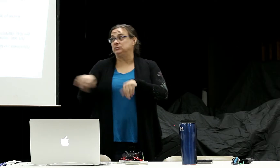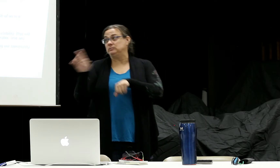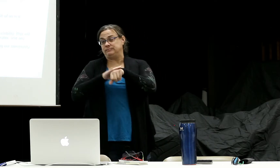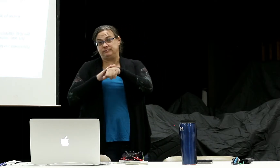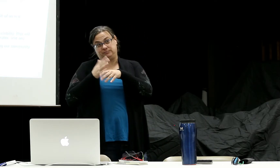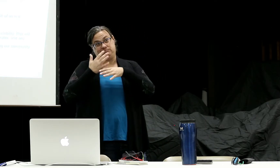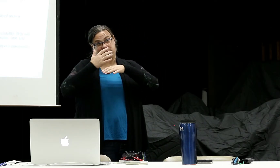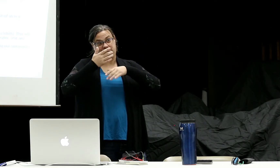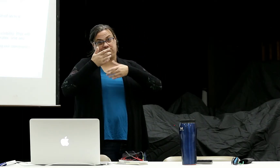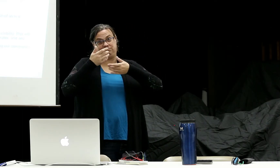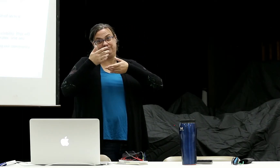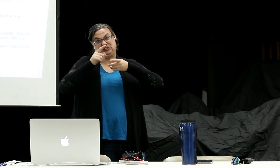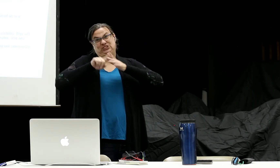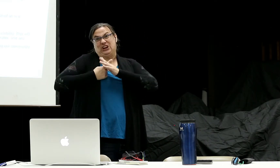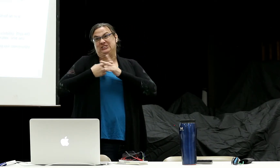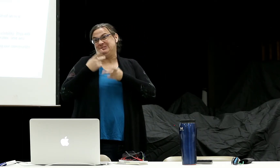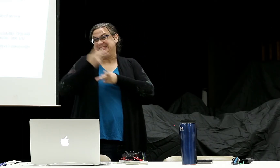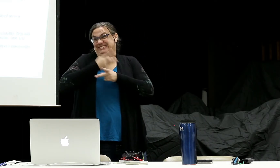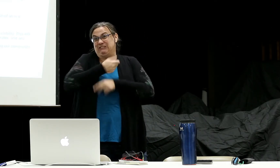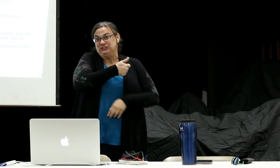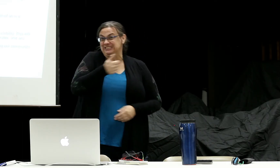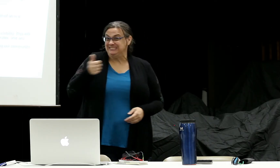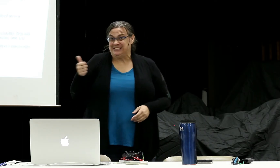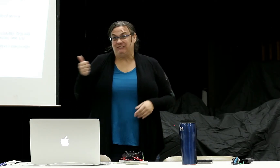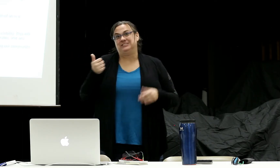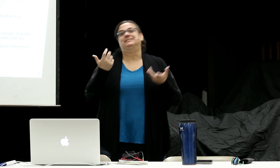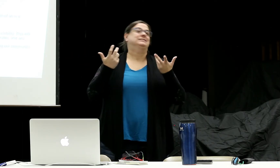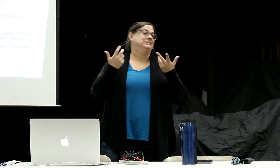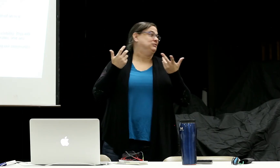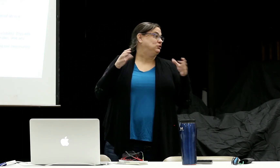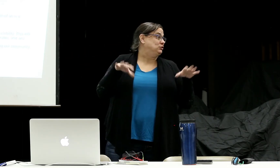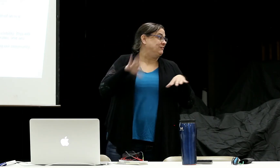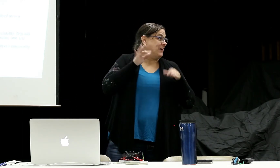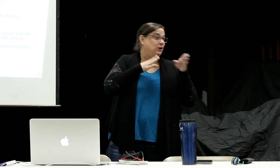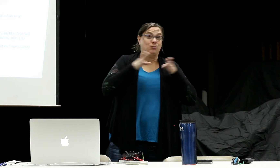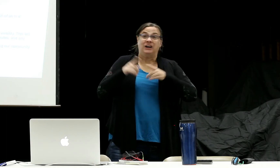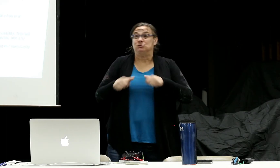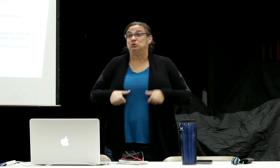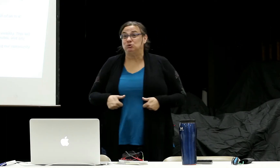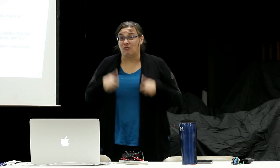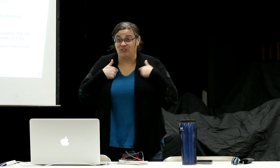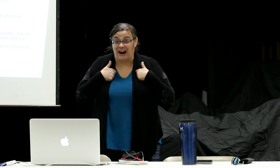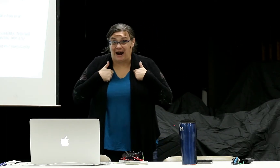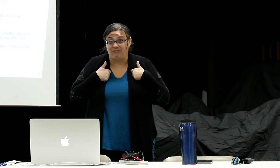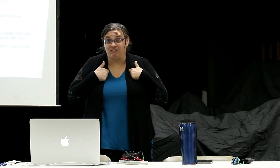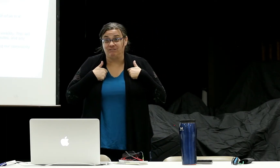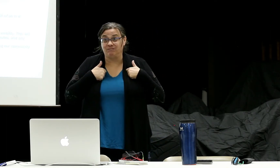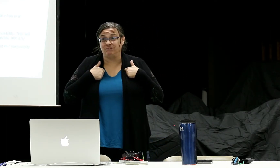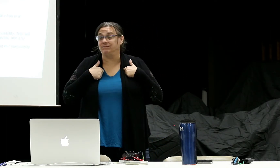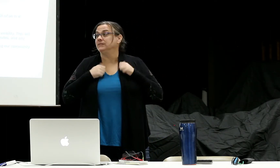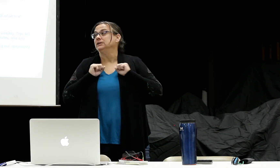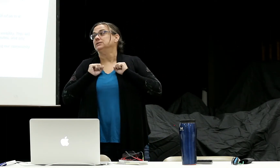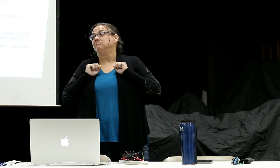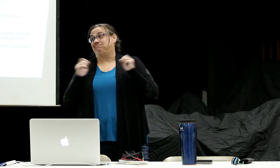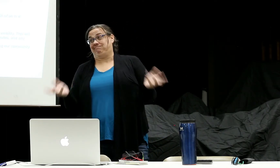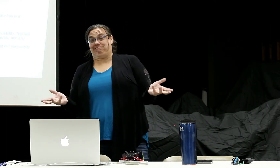and they already had it set up for me, which I'll say that is one positive aspect, in having to wait